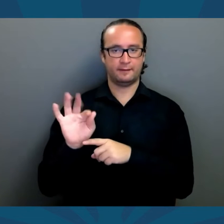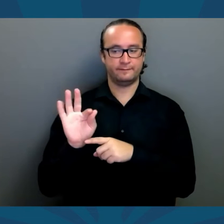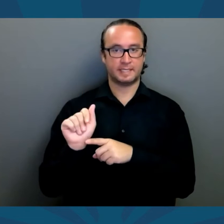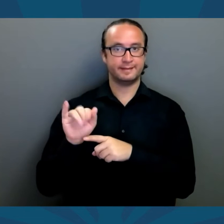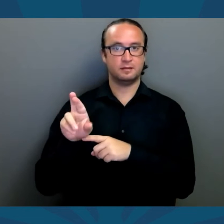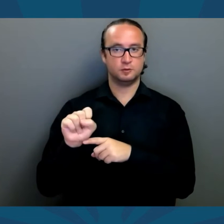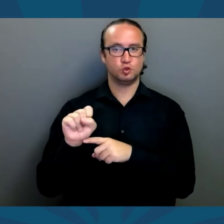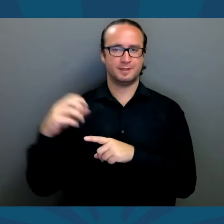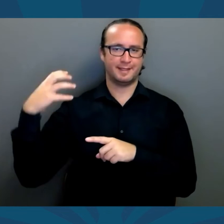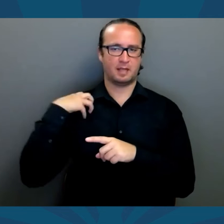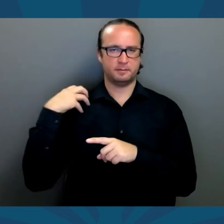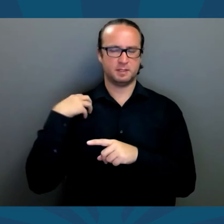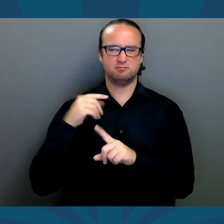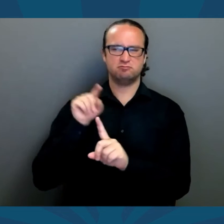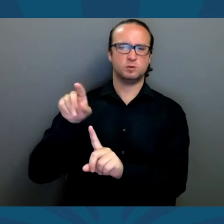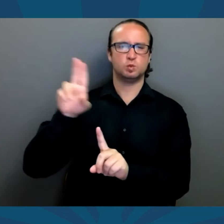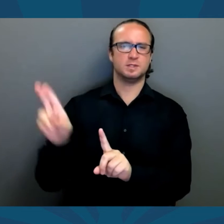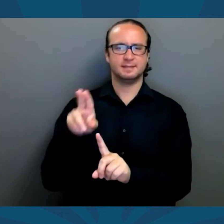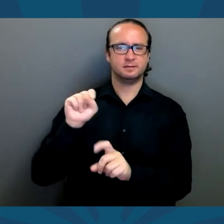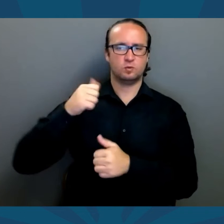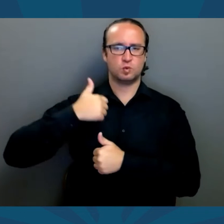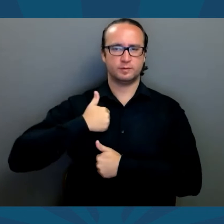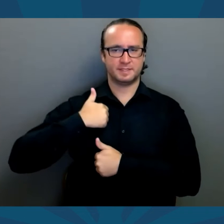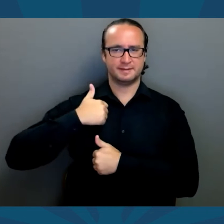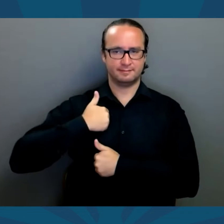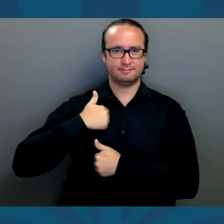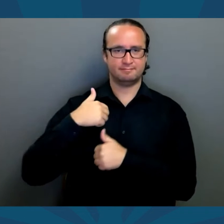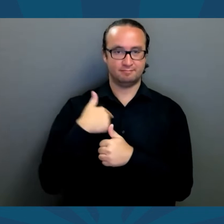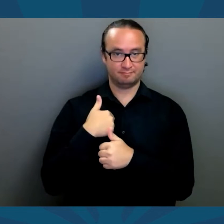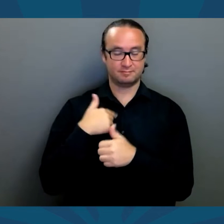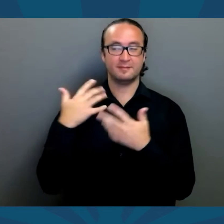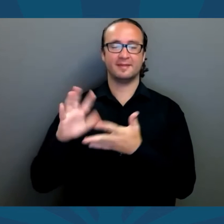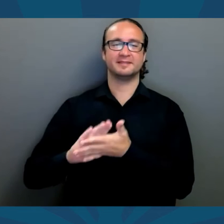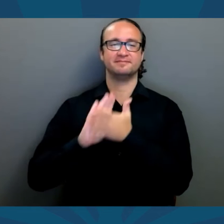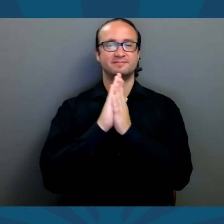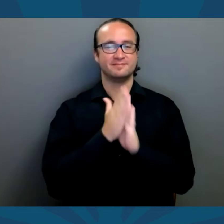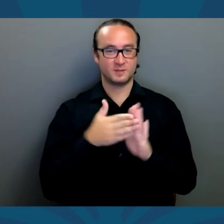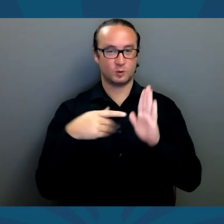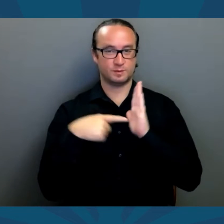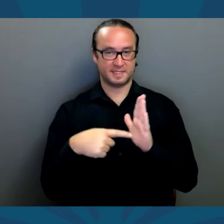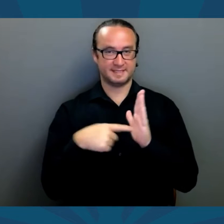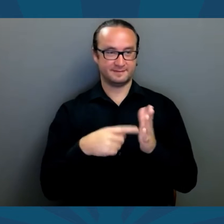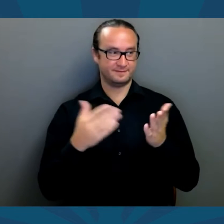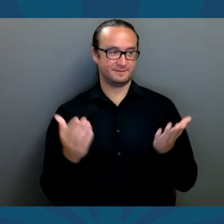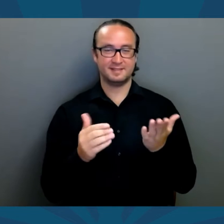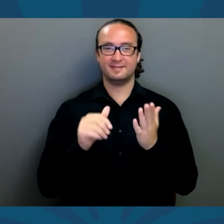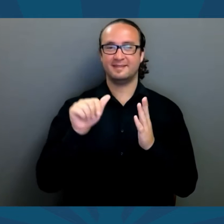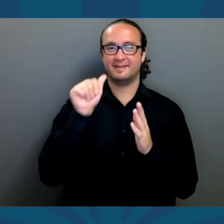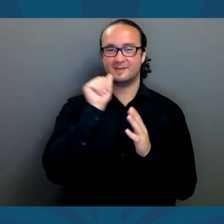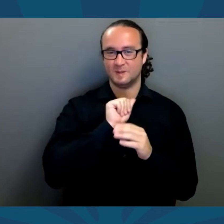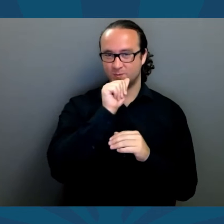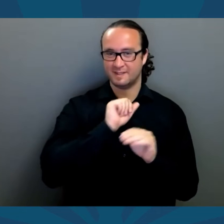first as a civil affairs captain in the U.S. Army, and then as a representative in